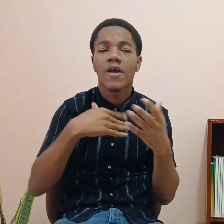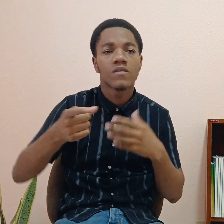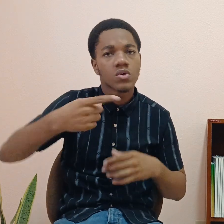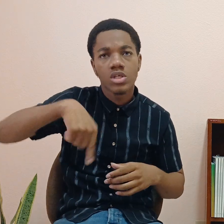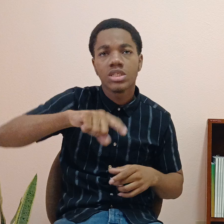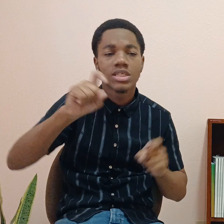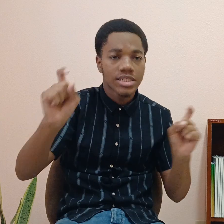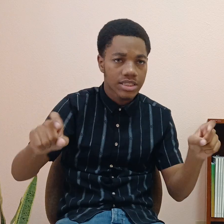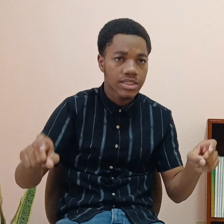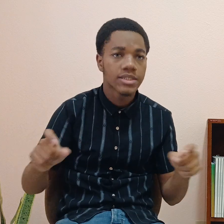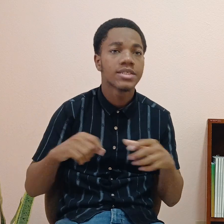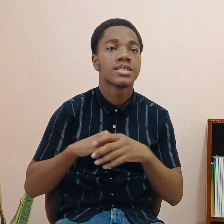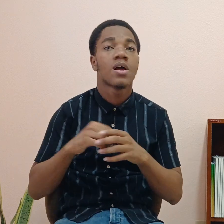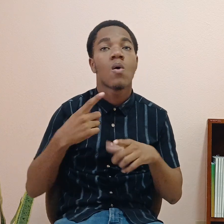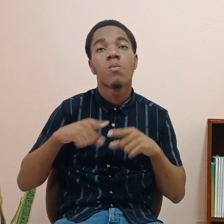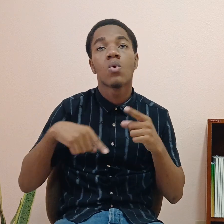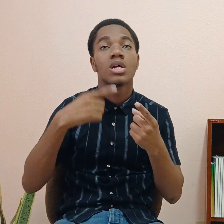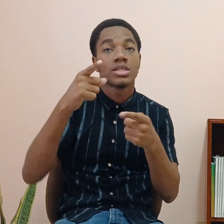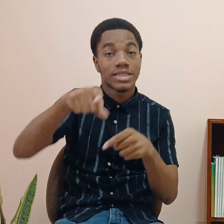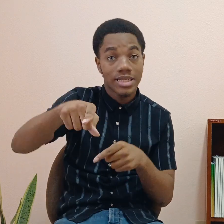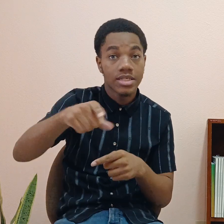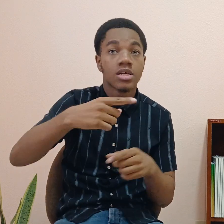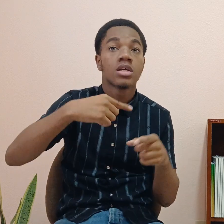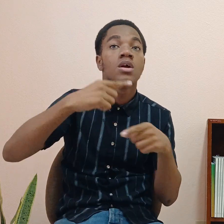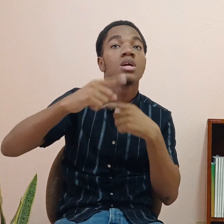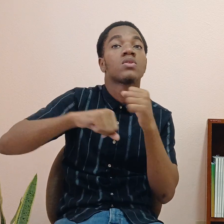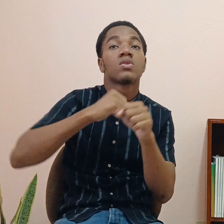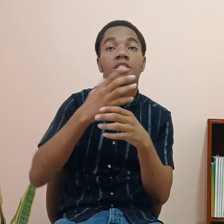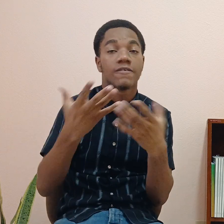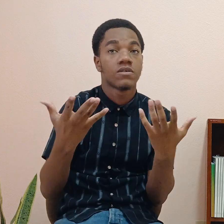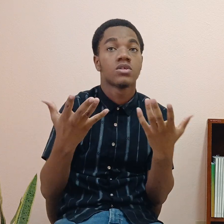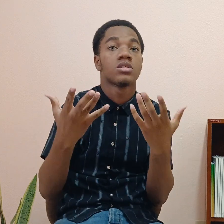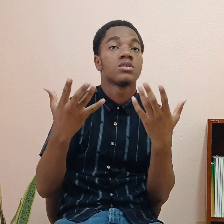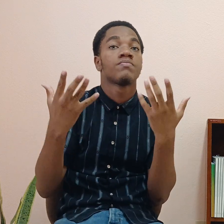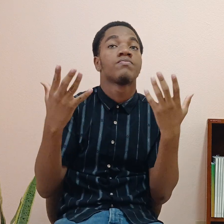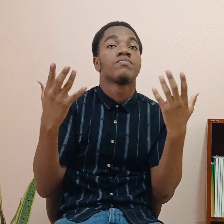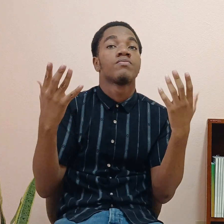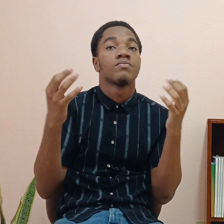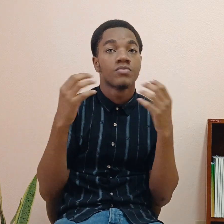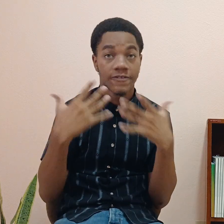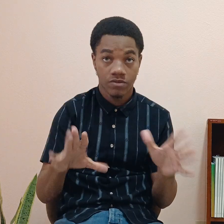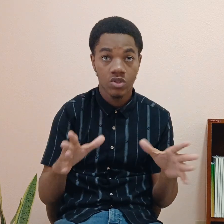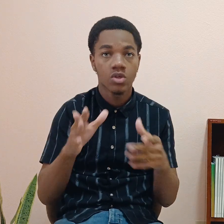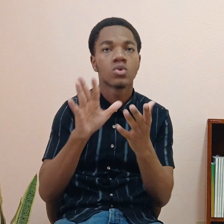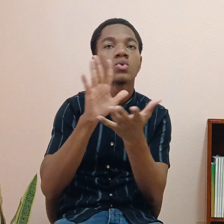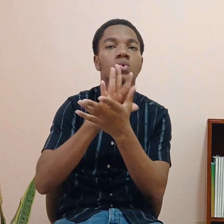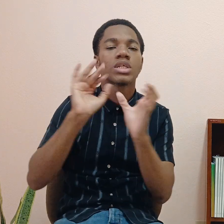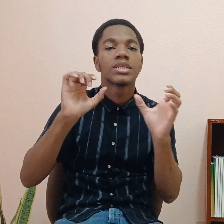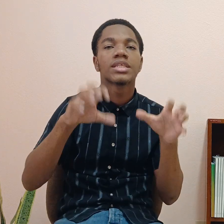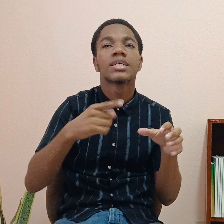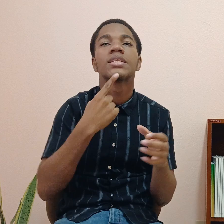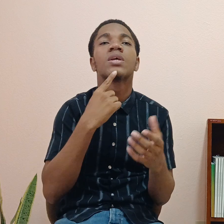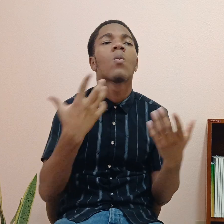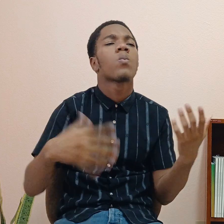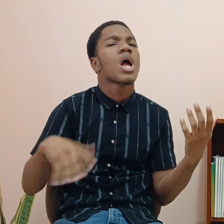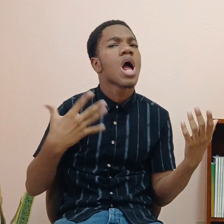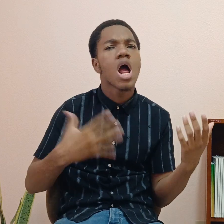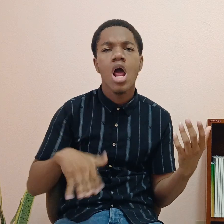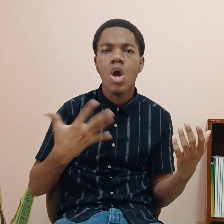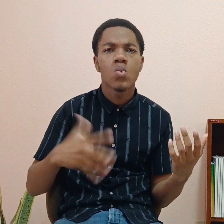this year, our school can say that they were amazed by